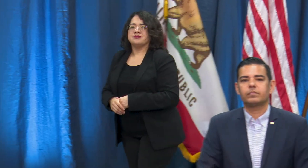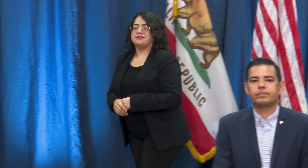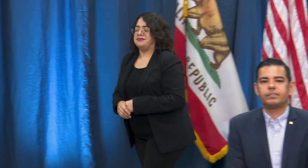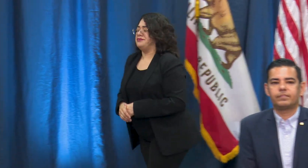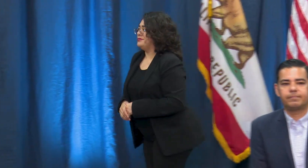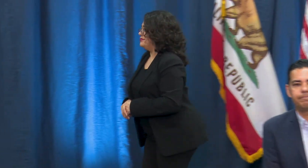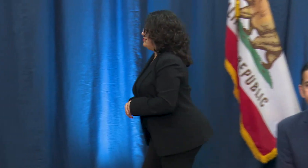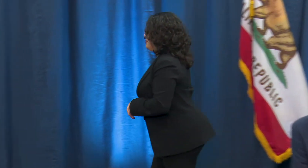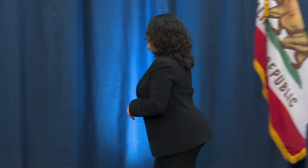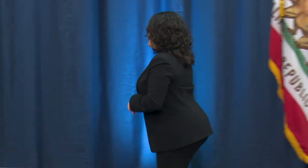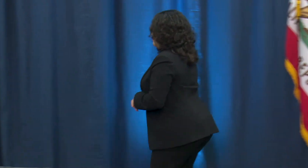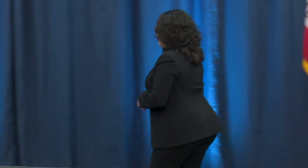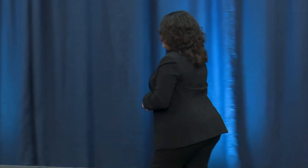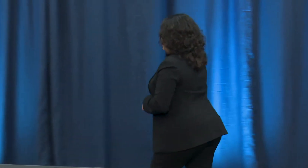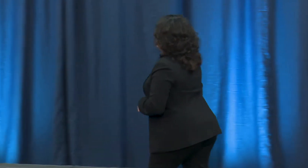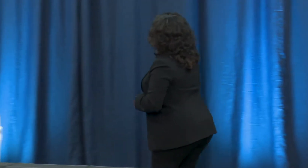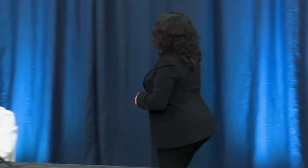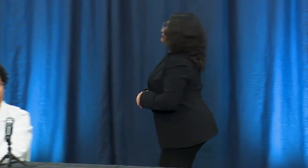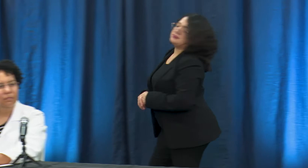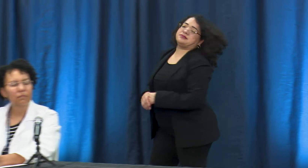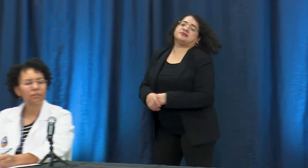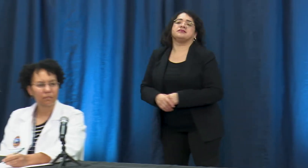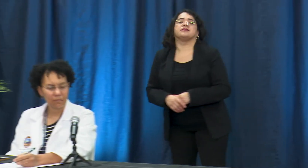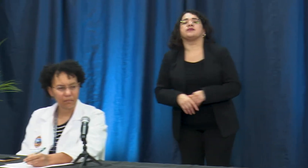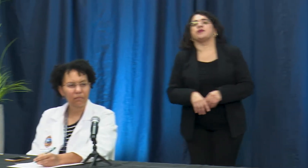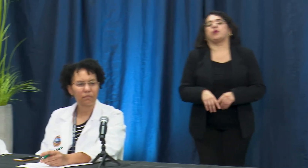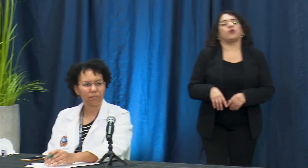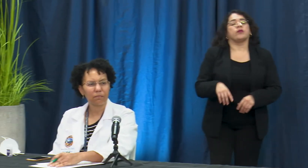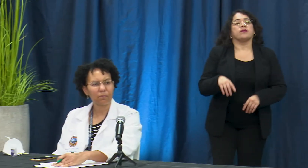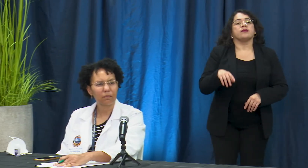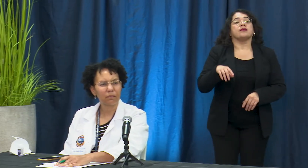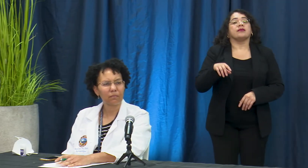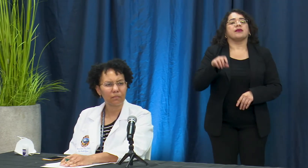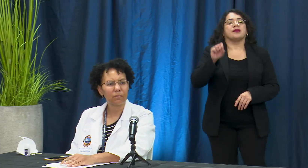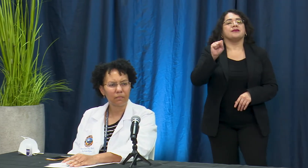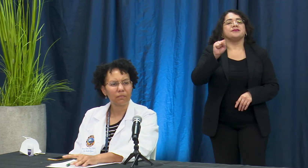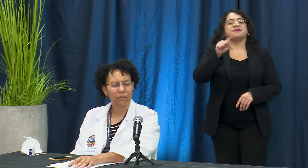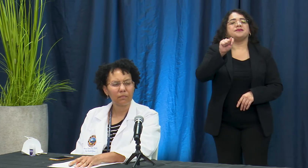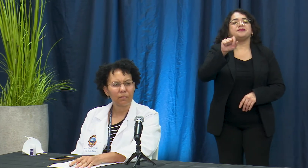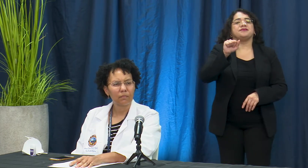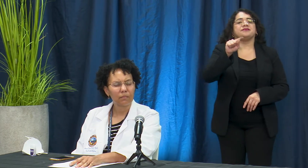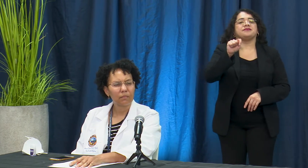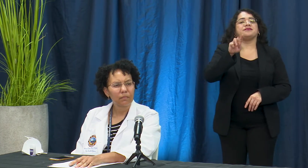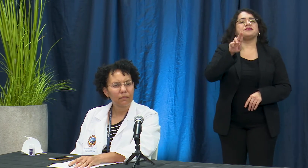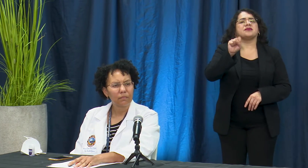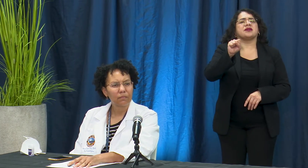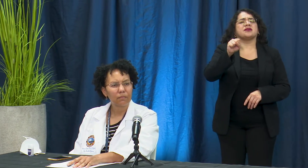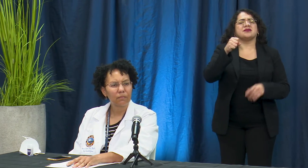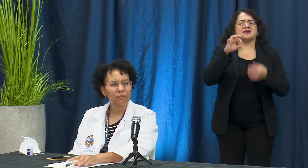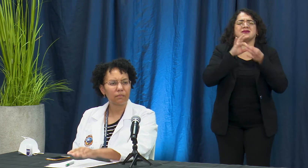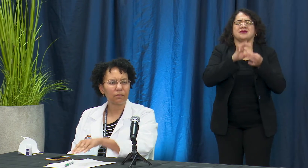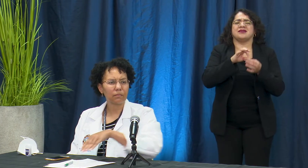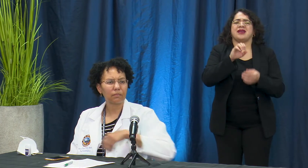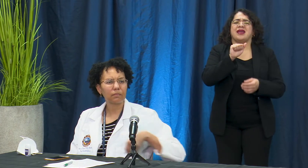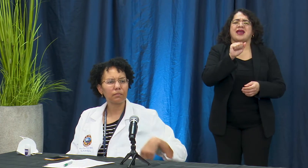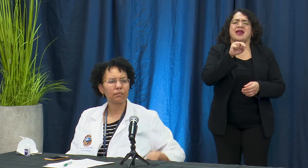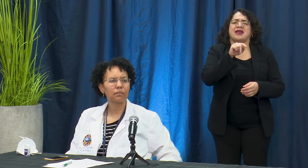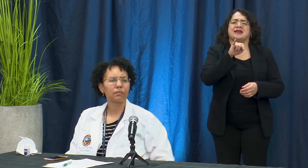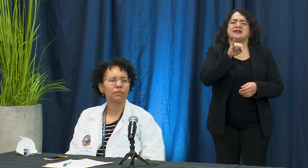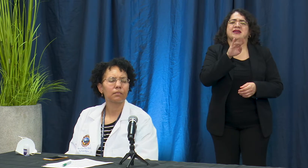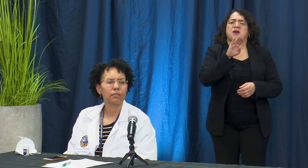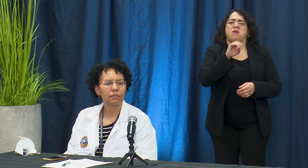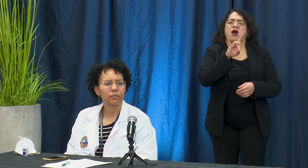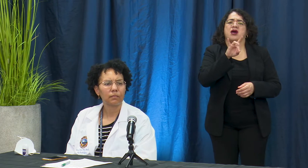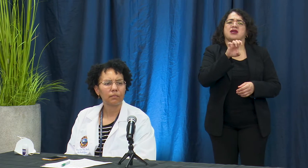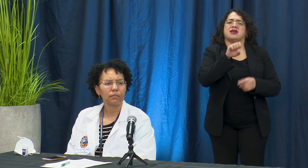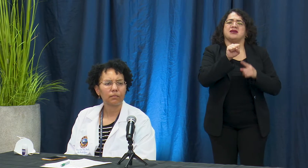status of the antibody testing. There's a lot of concern or just questions about testing. Can you elaborate on the types of tests that are out there,